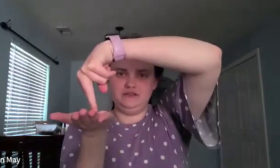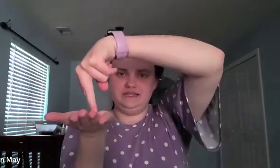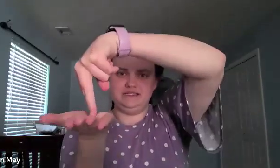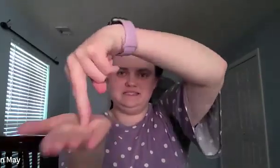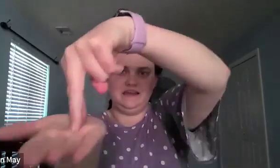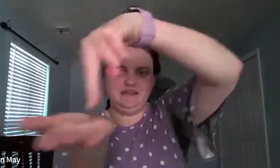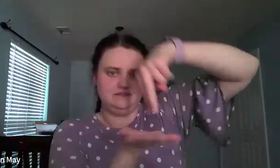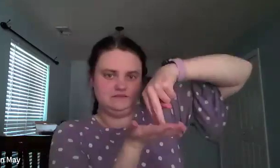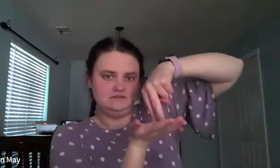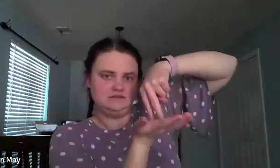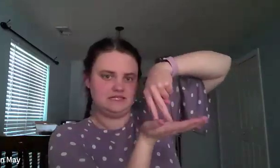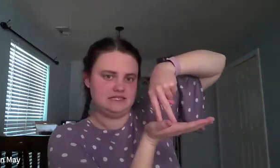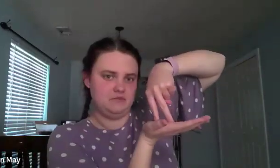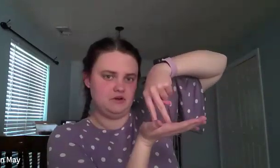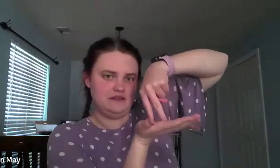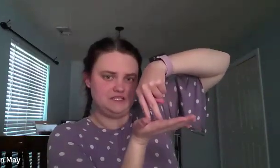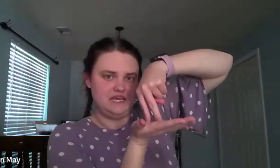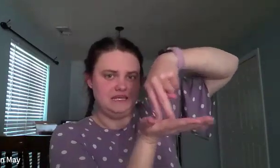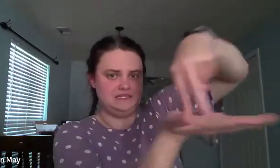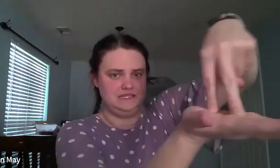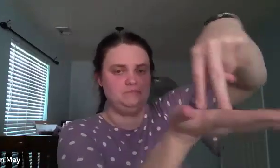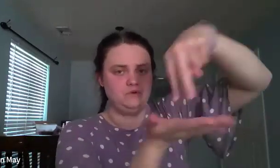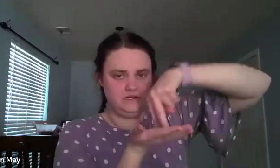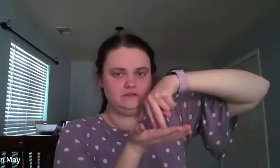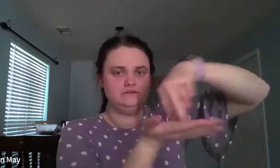like slide it, like skateboarding, like you're standing and skateboarding.